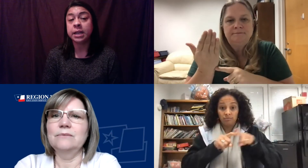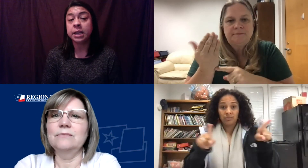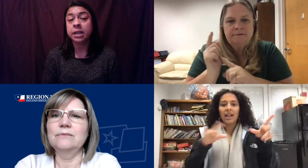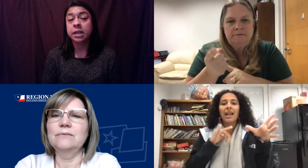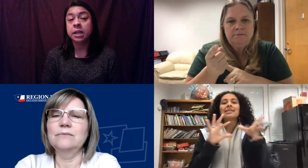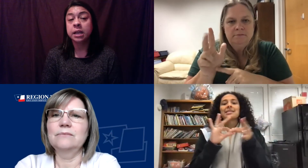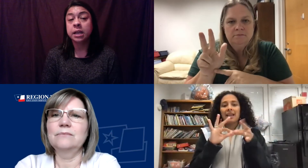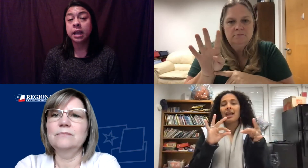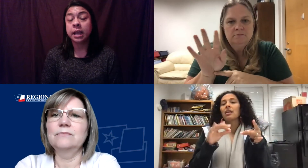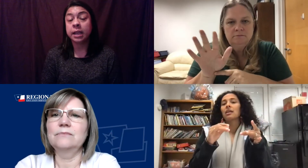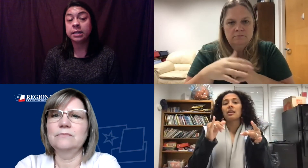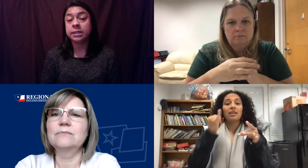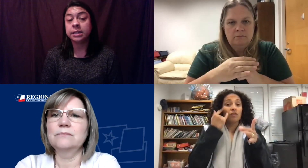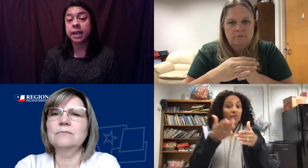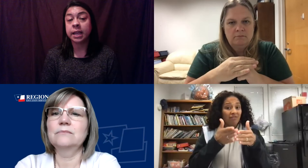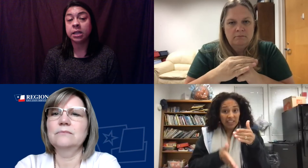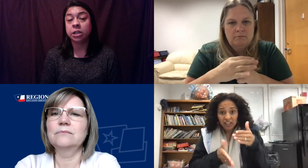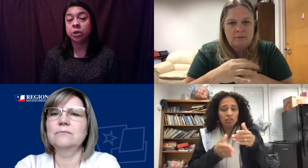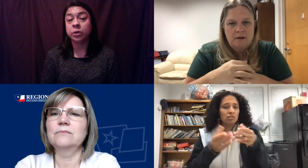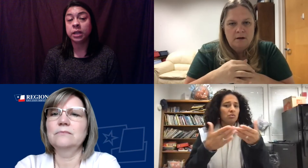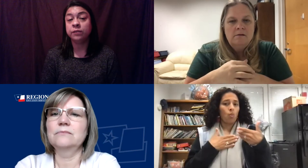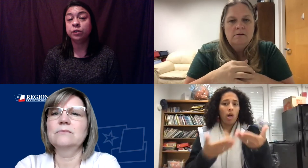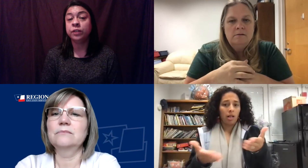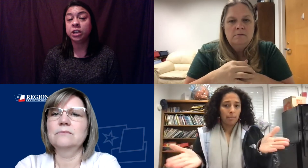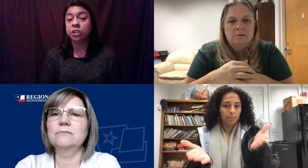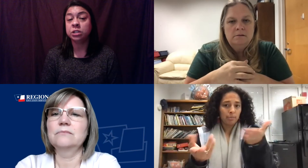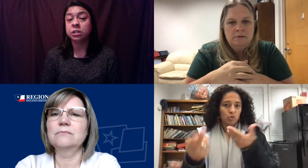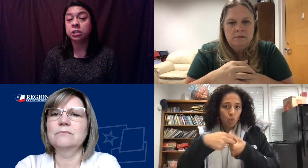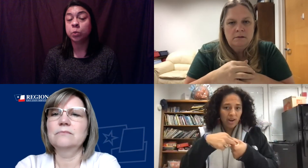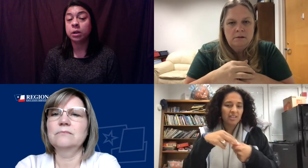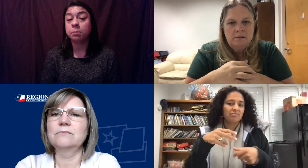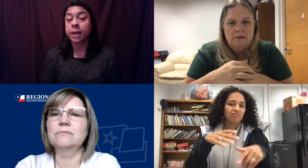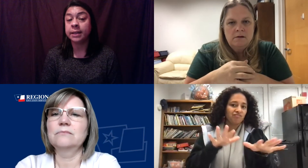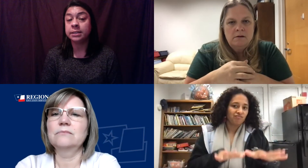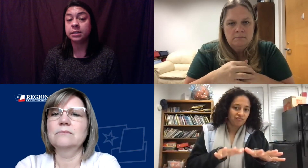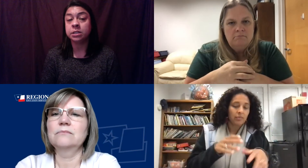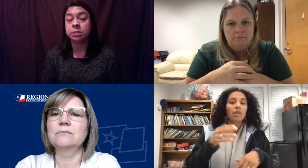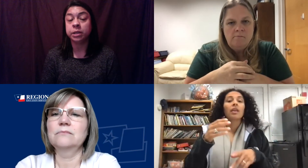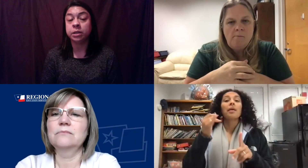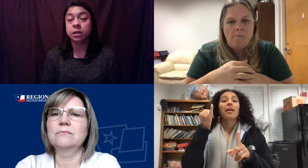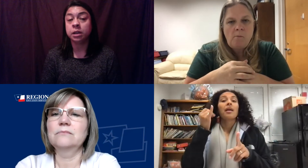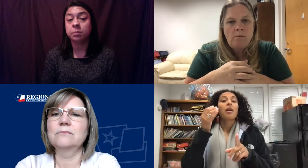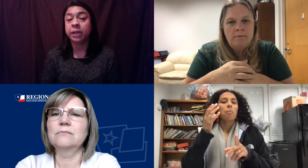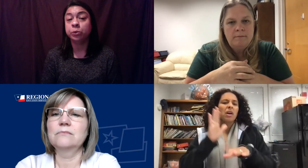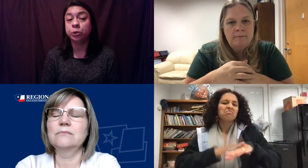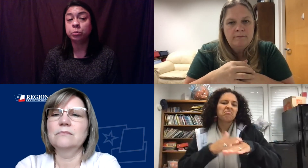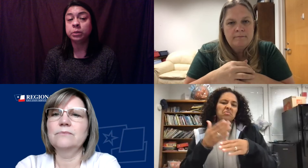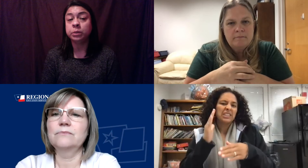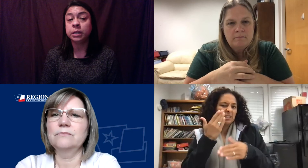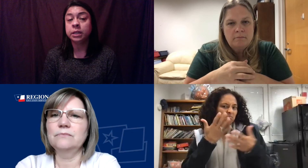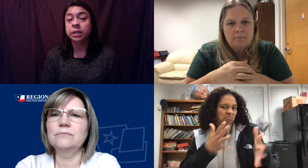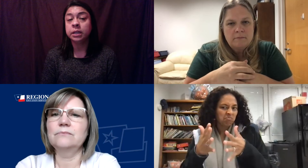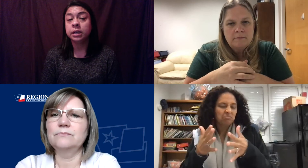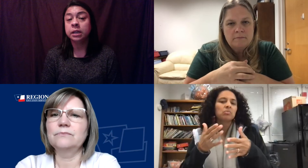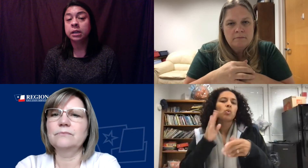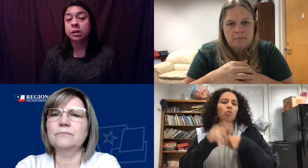everybody and say, if you finish, you're welcome back into the big main room.